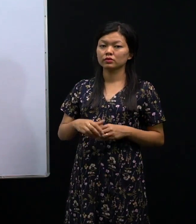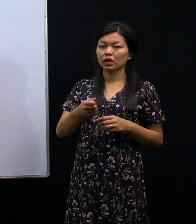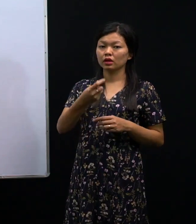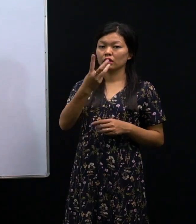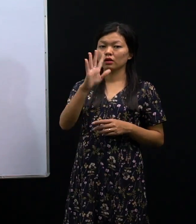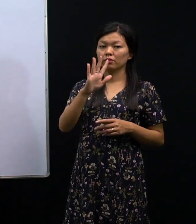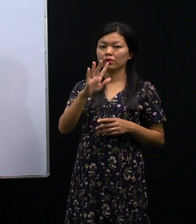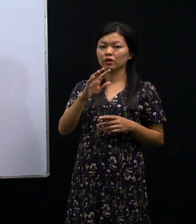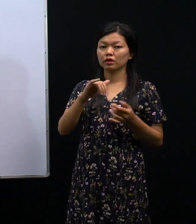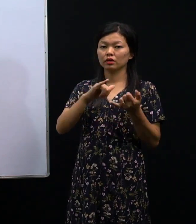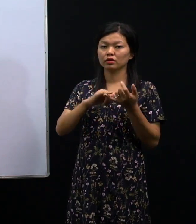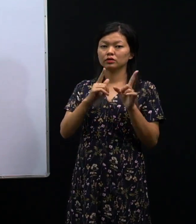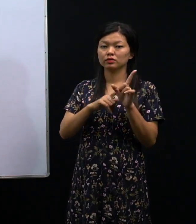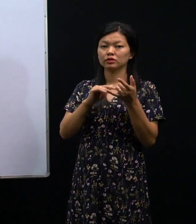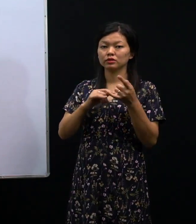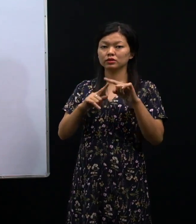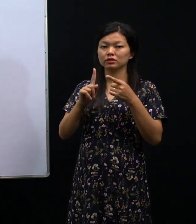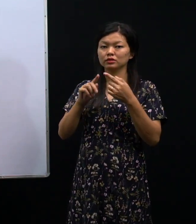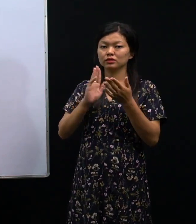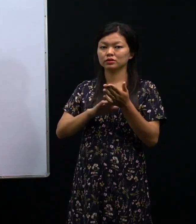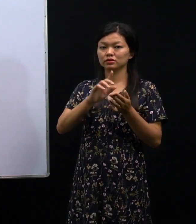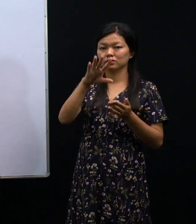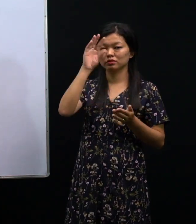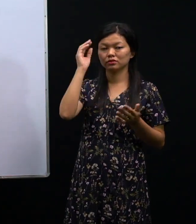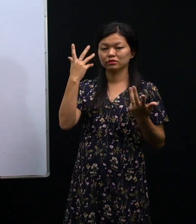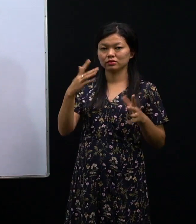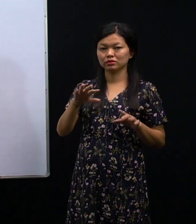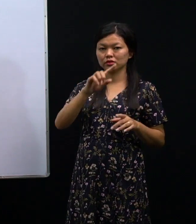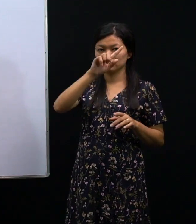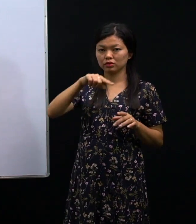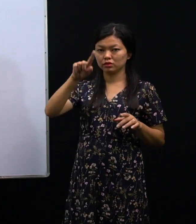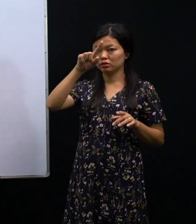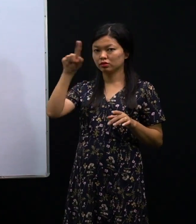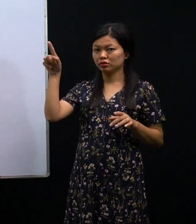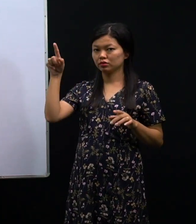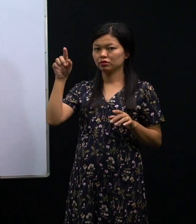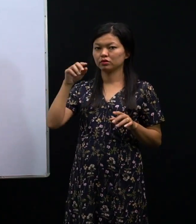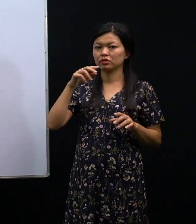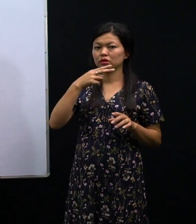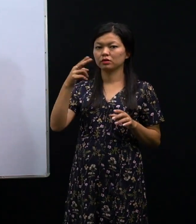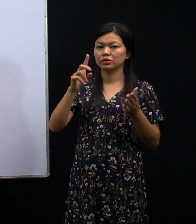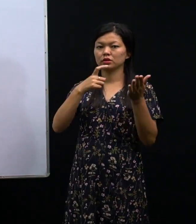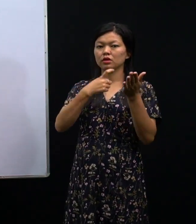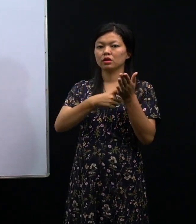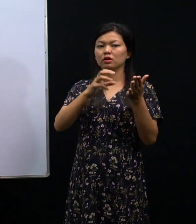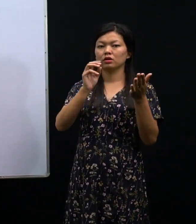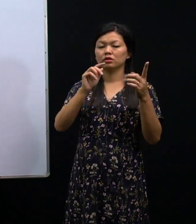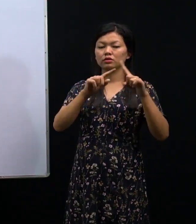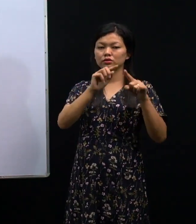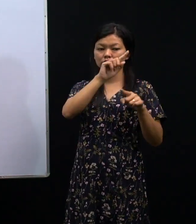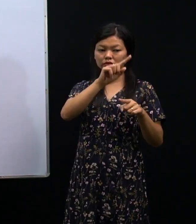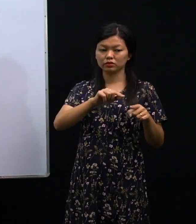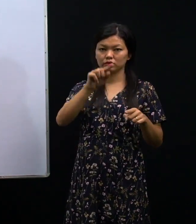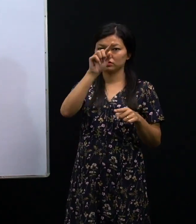system. Which number square will be 2? Remember root 2, 2, root 3, 3, root